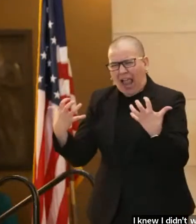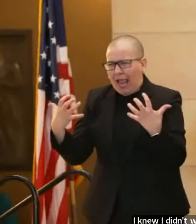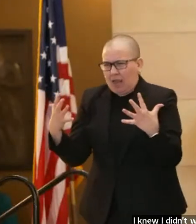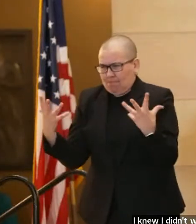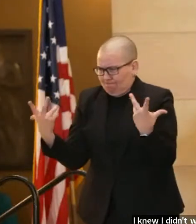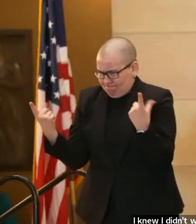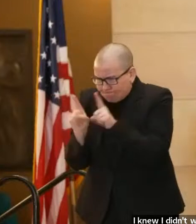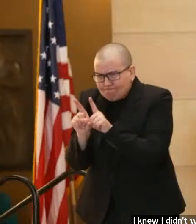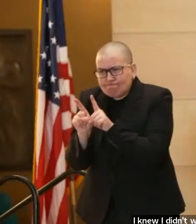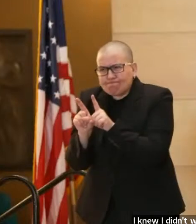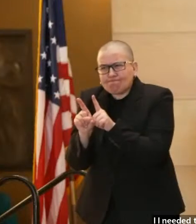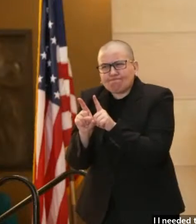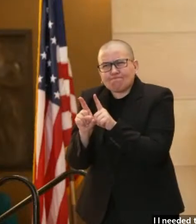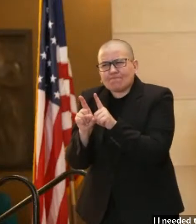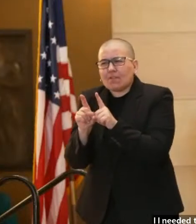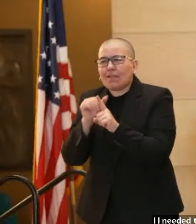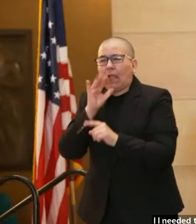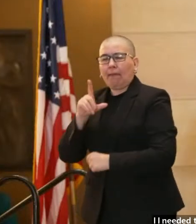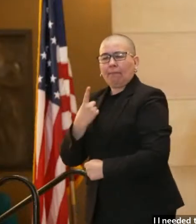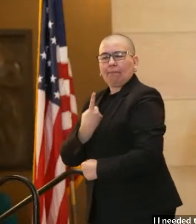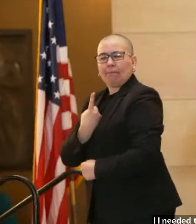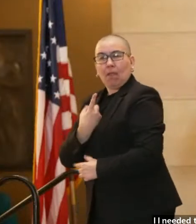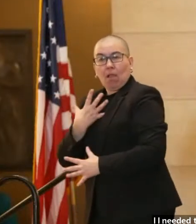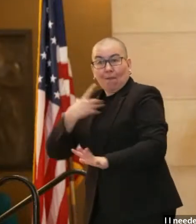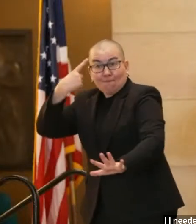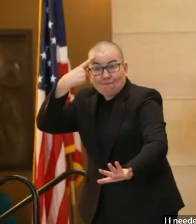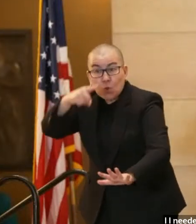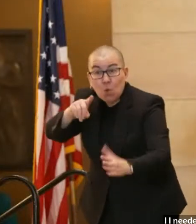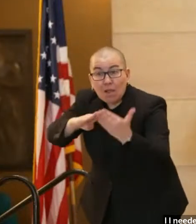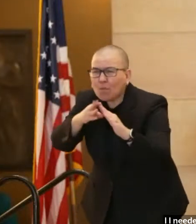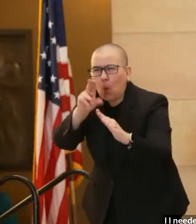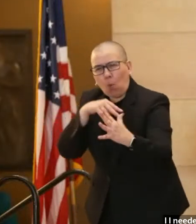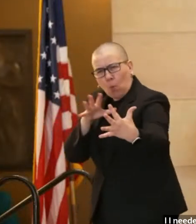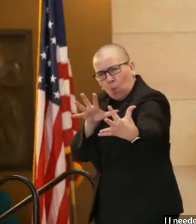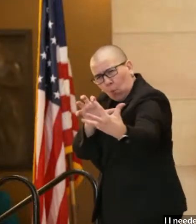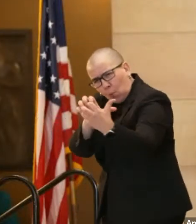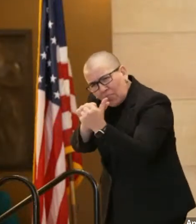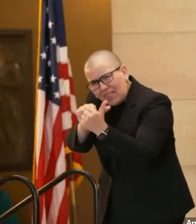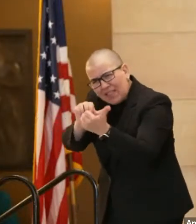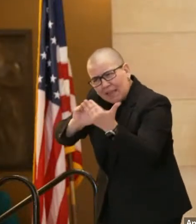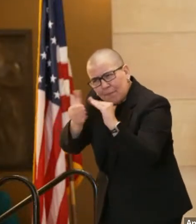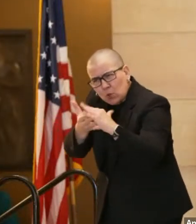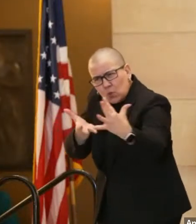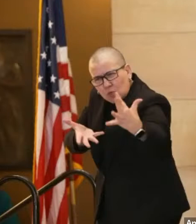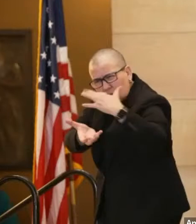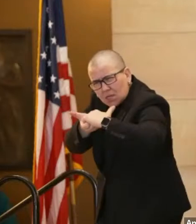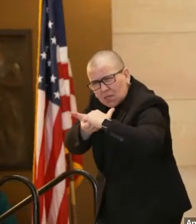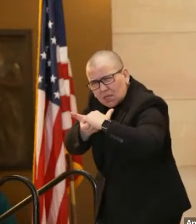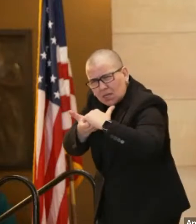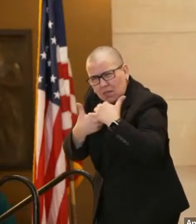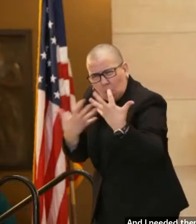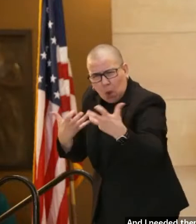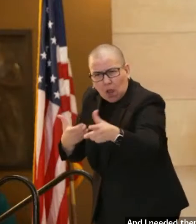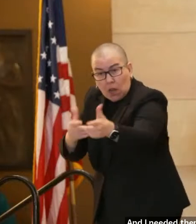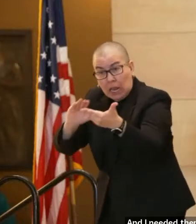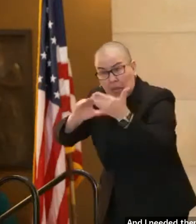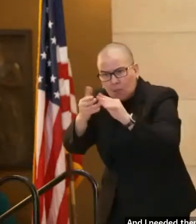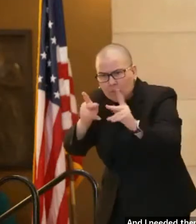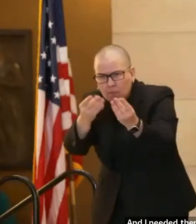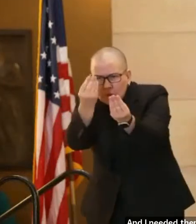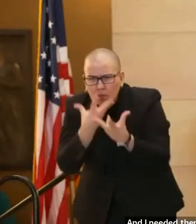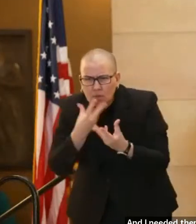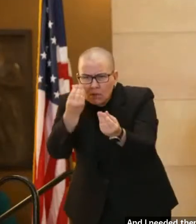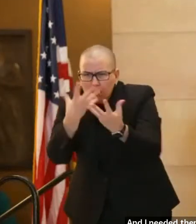community. And I needed them to drive what our outcomes would be and who would sit on that